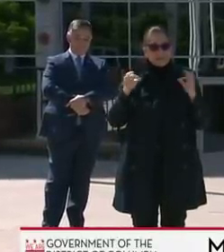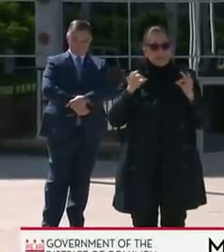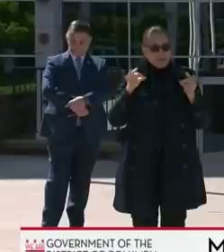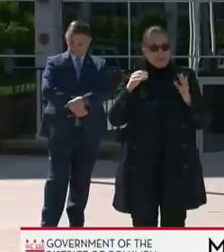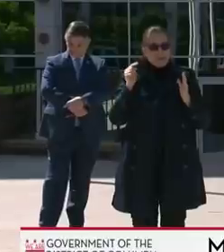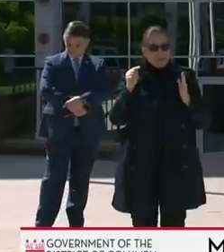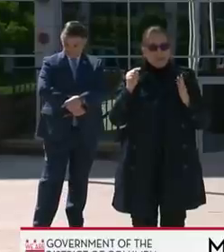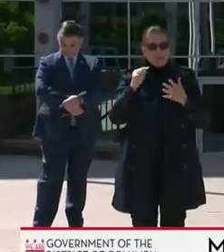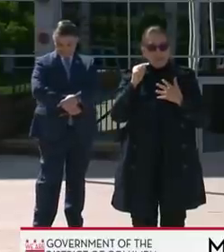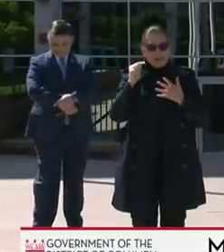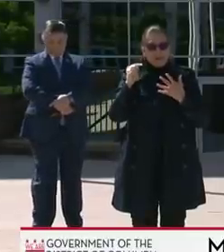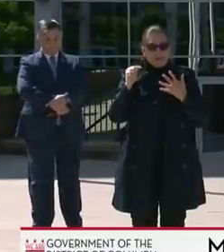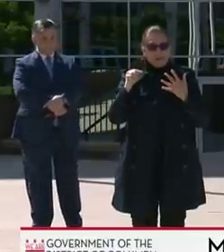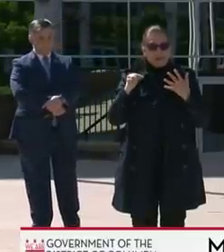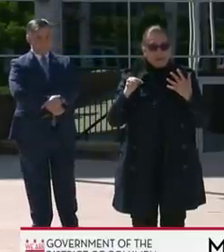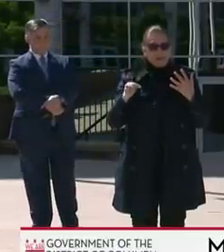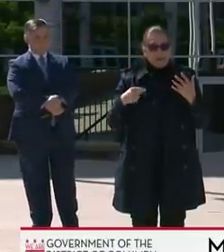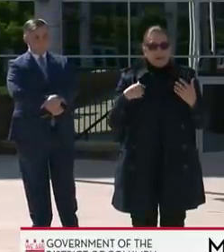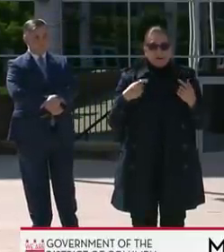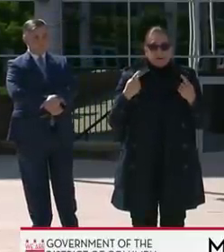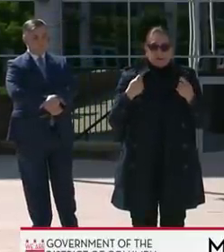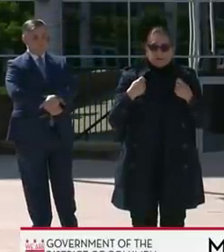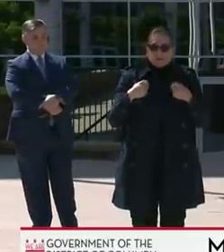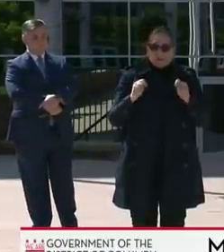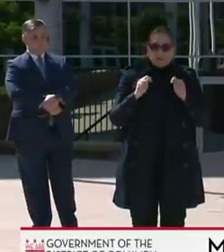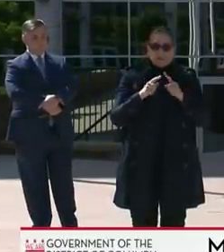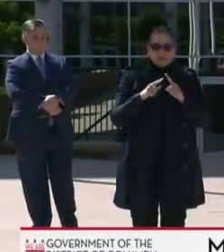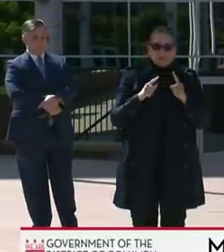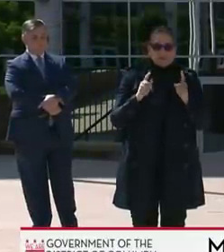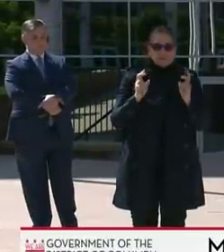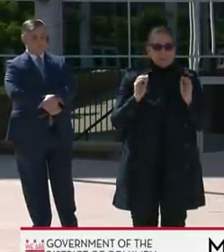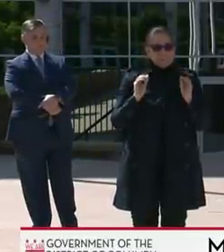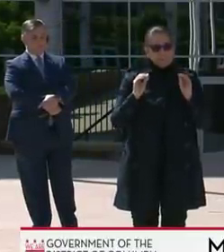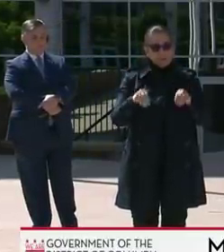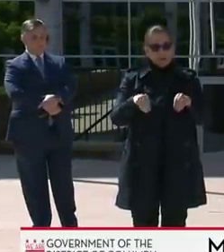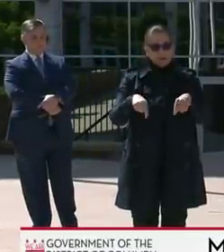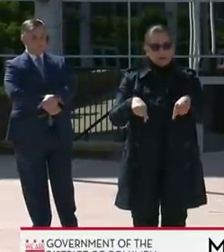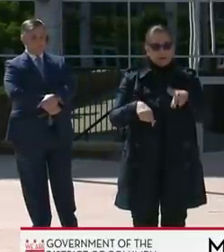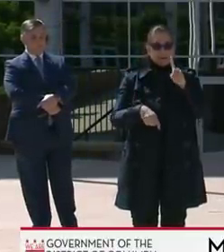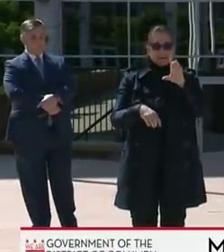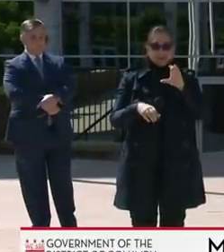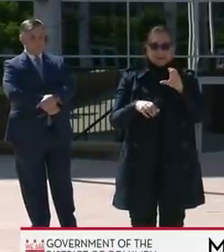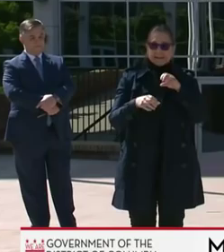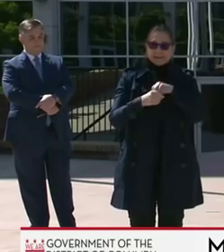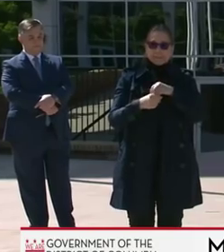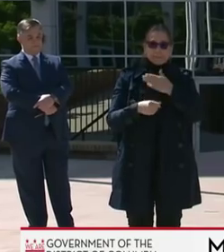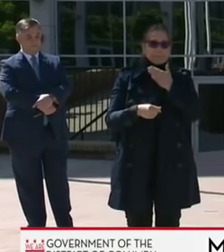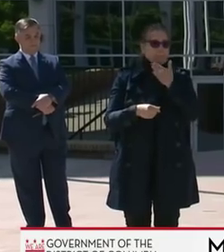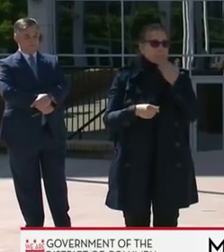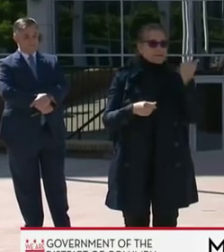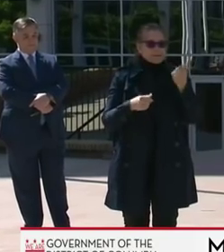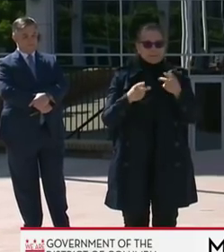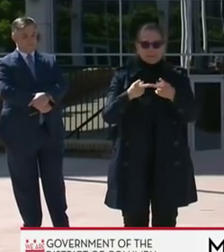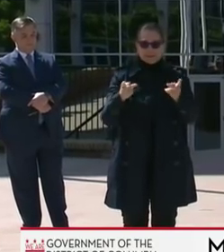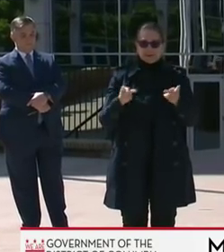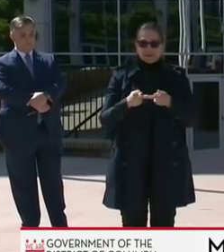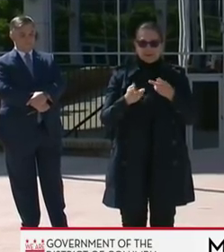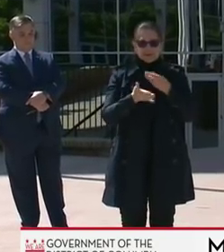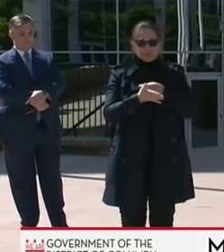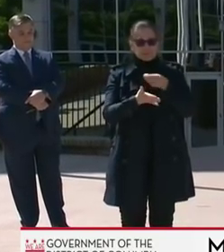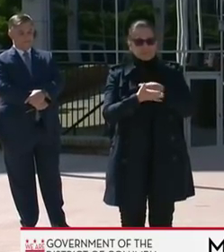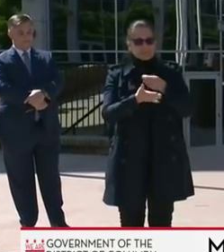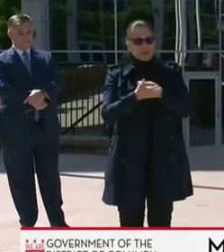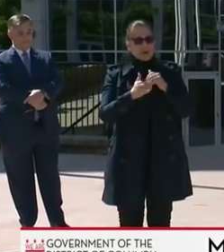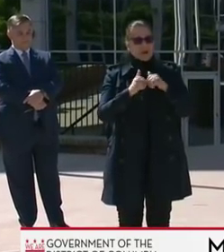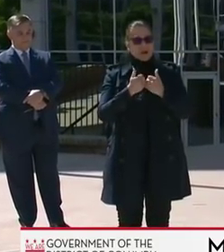best position financially to respond to a global health pandemic that is having far-reaching